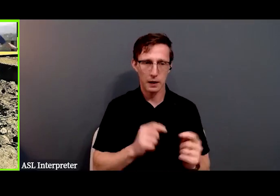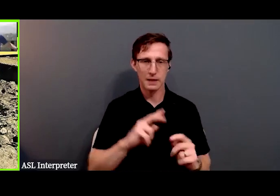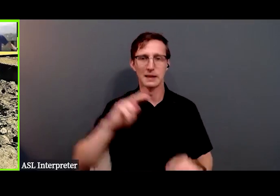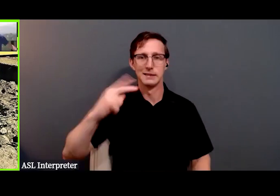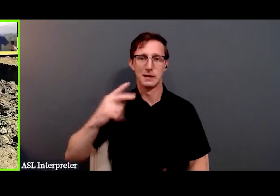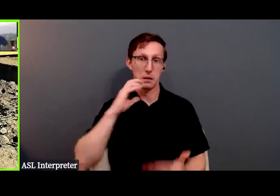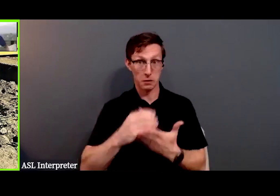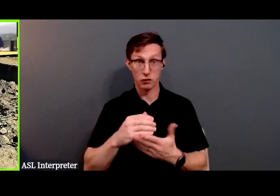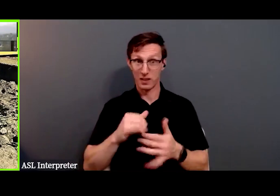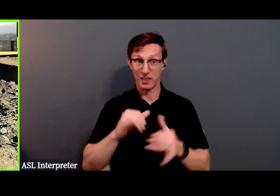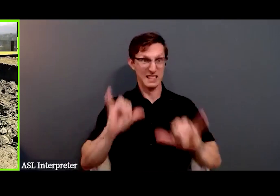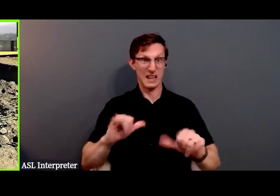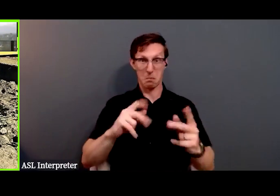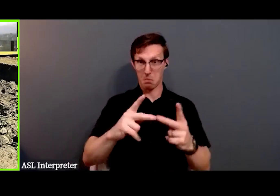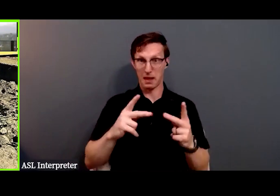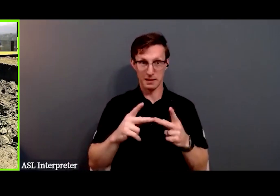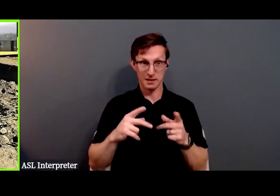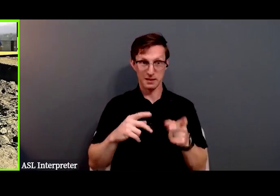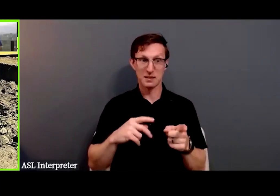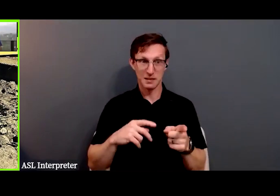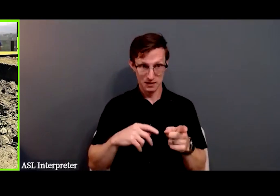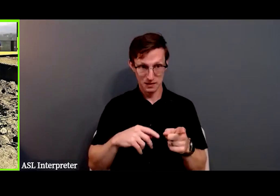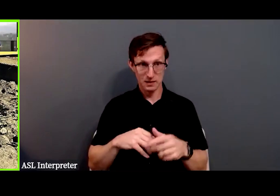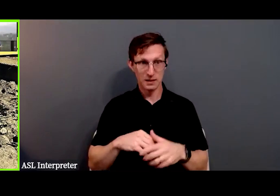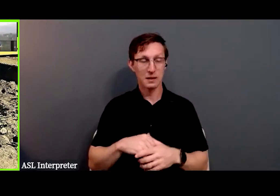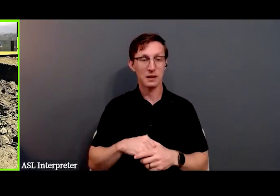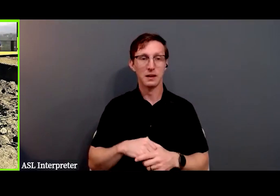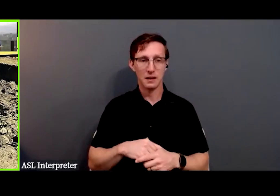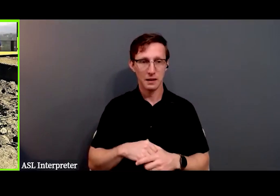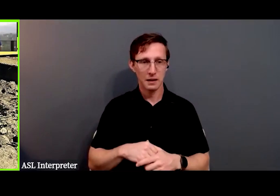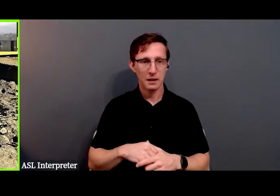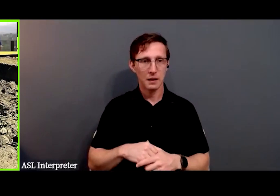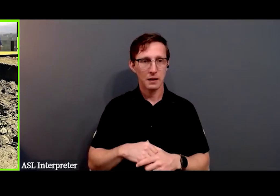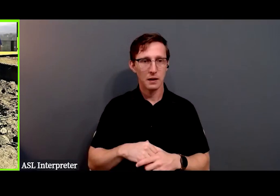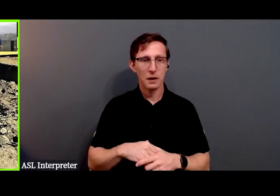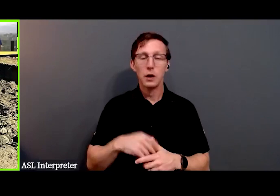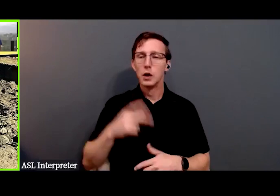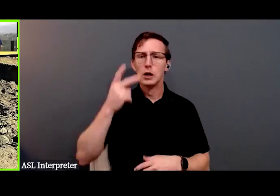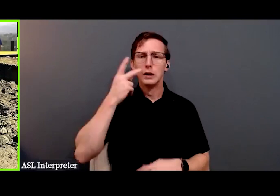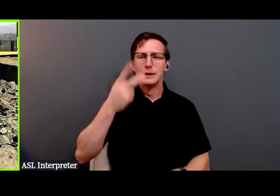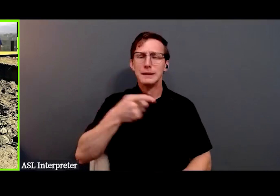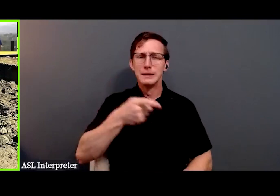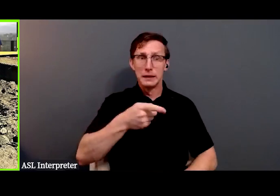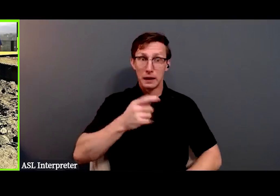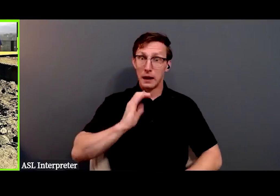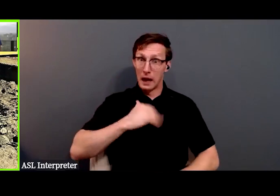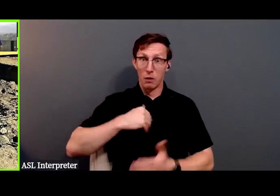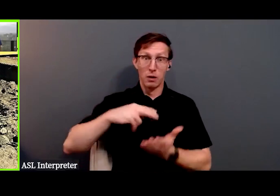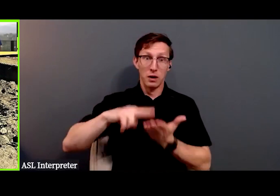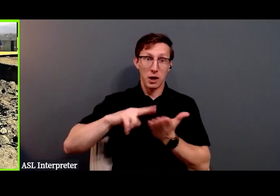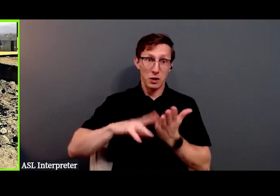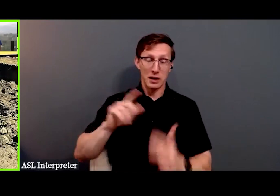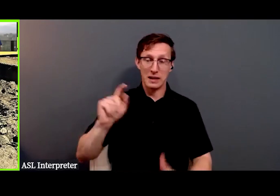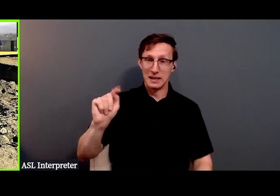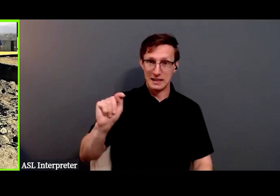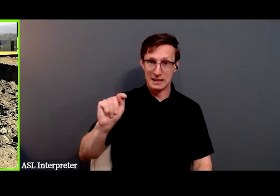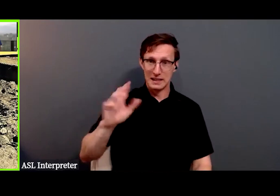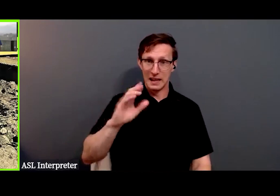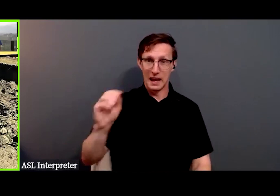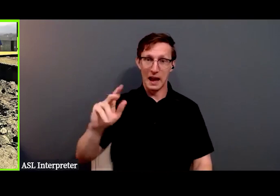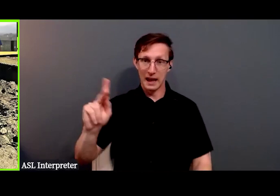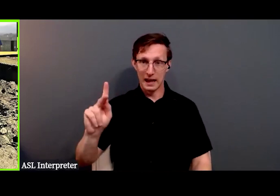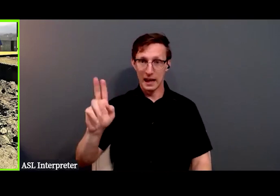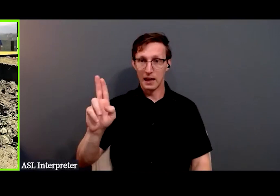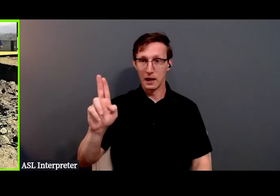work site. Thank you. And so what you see here is you see our contractors, T&K Utilities and Tanoka,